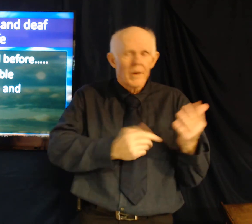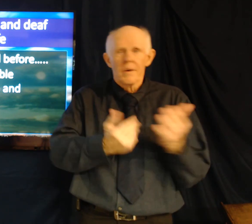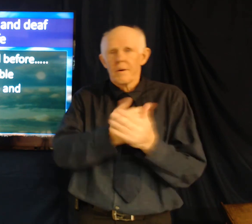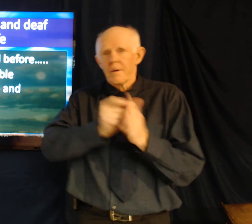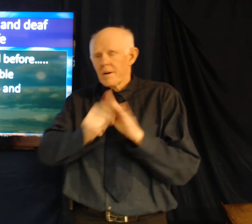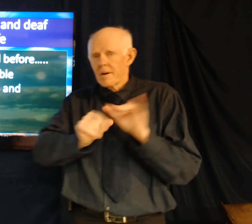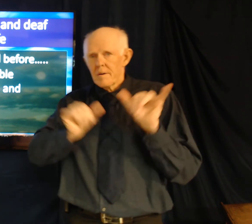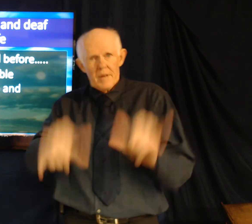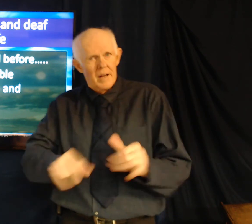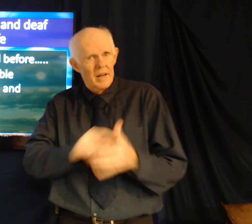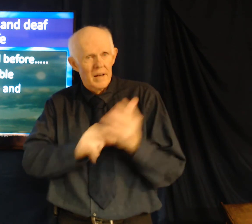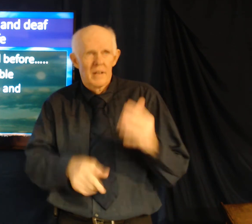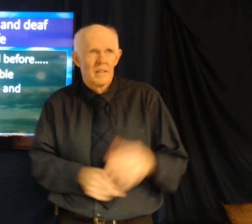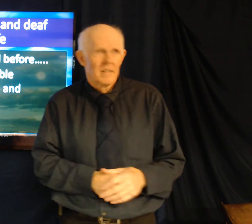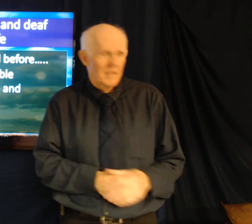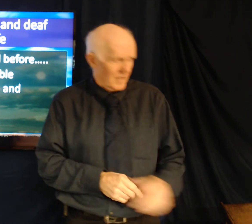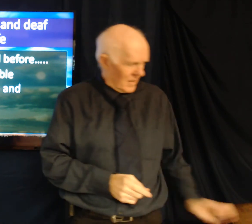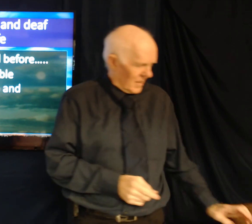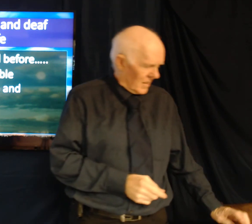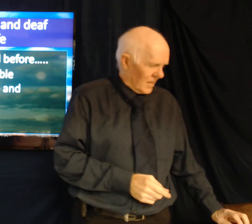And the Old Testament and the New Testament was the same.